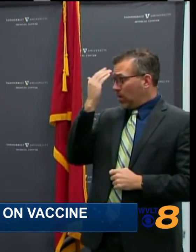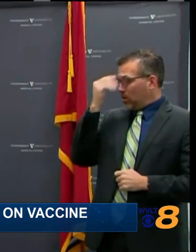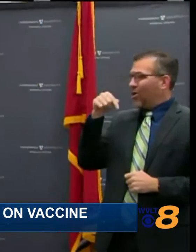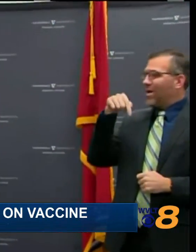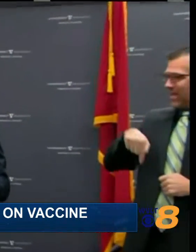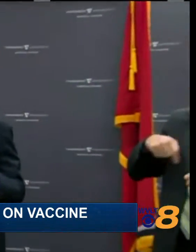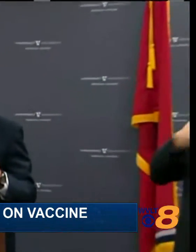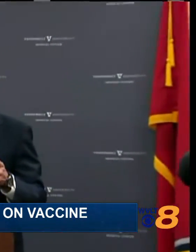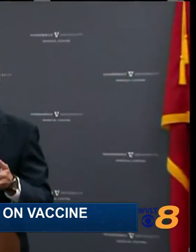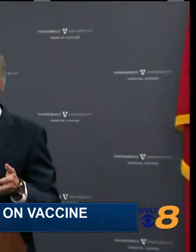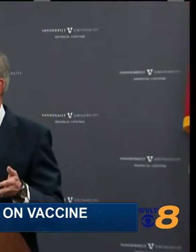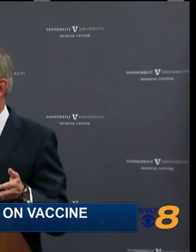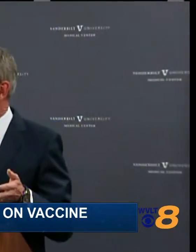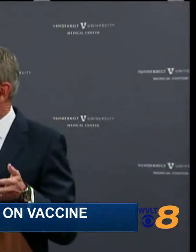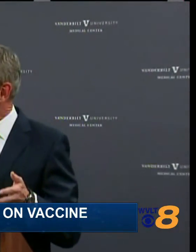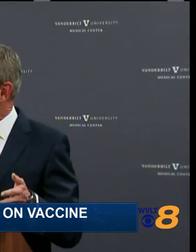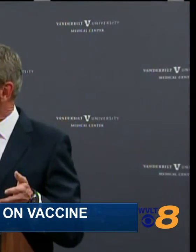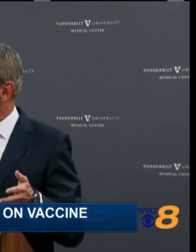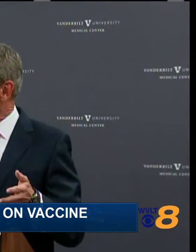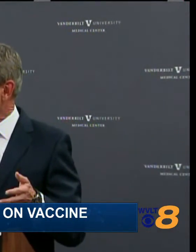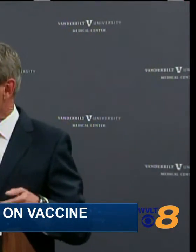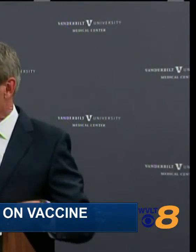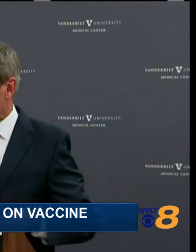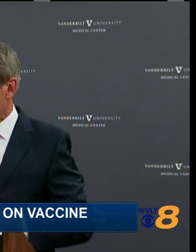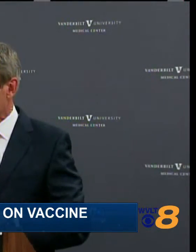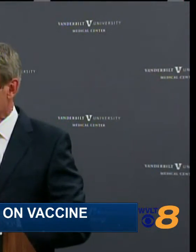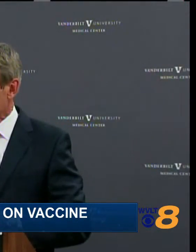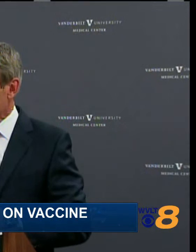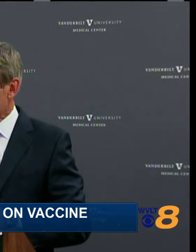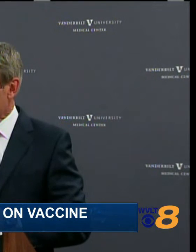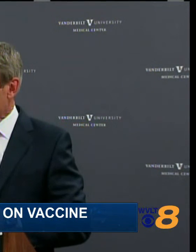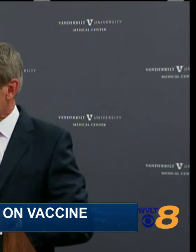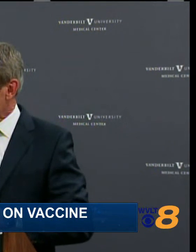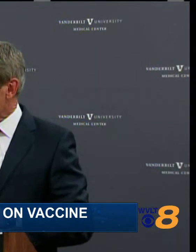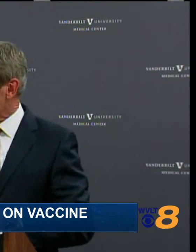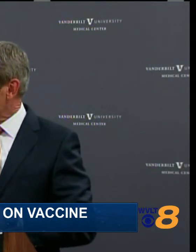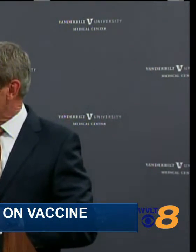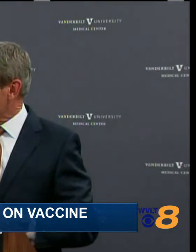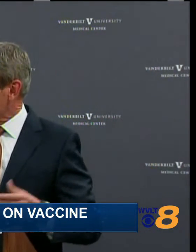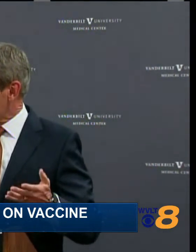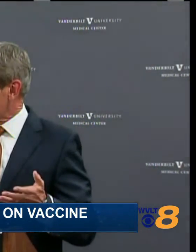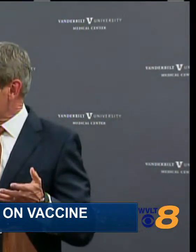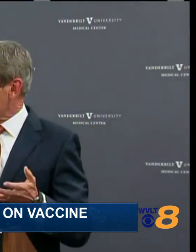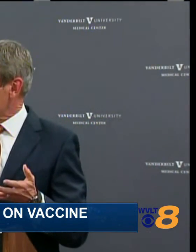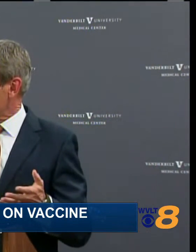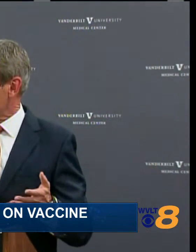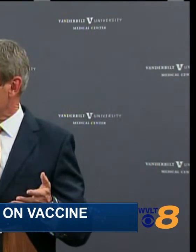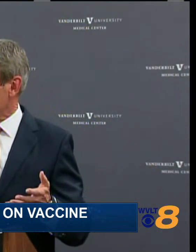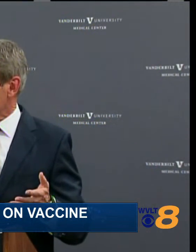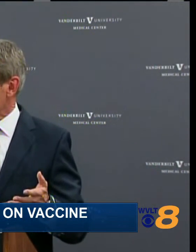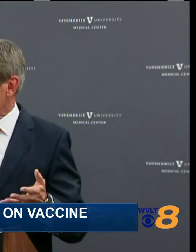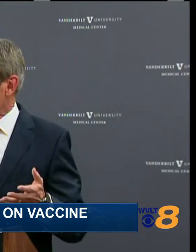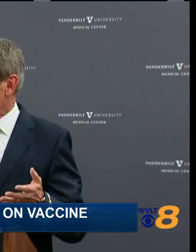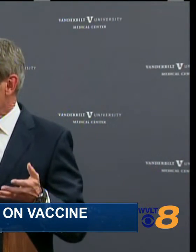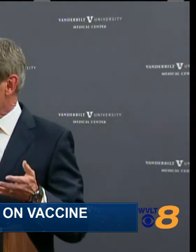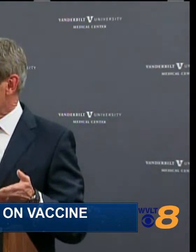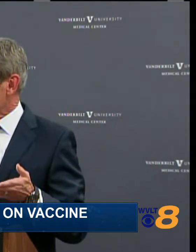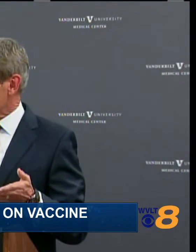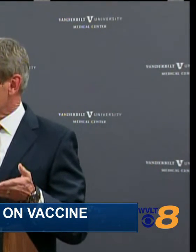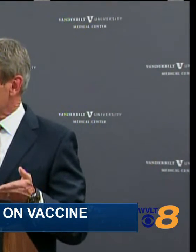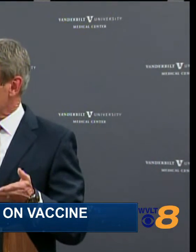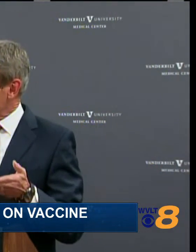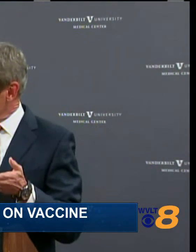that it is effective. It's highly effective. We also know that people have reservations about that. We know